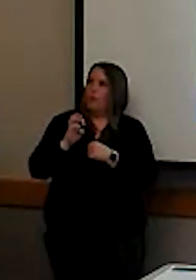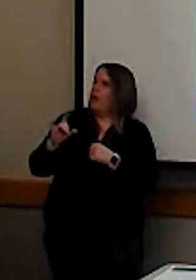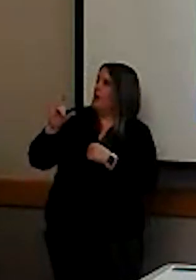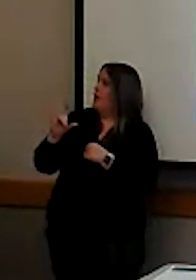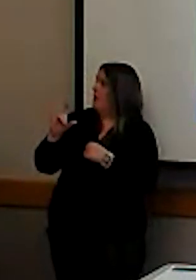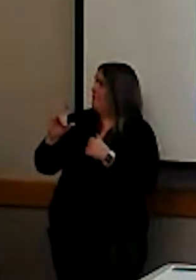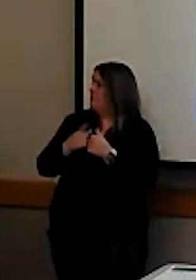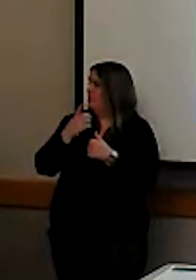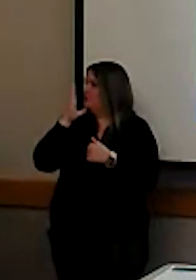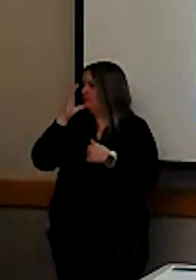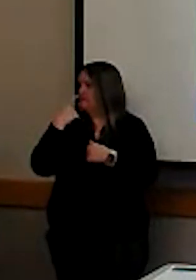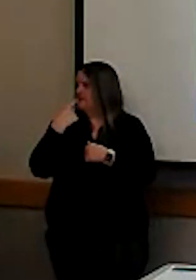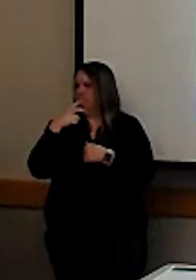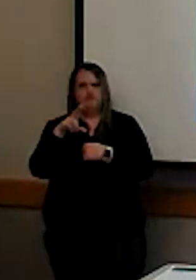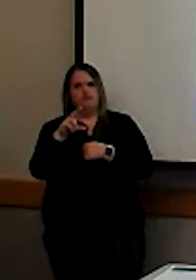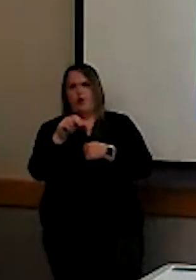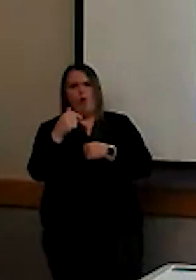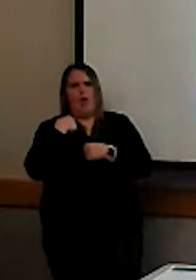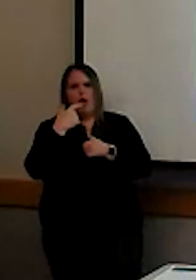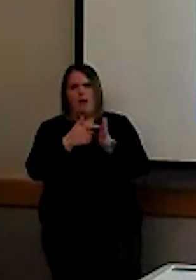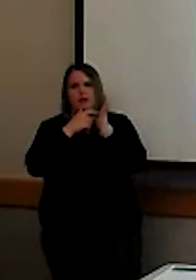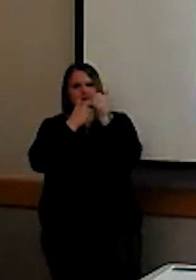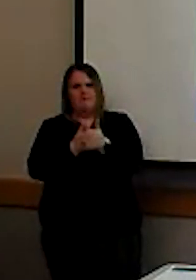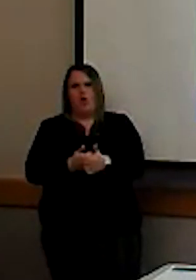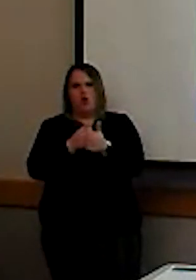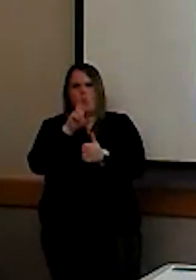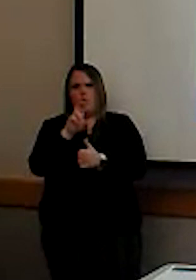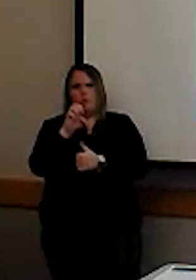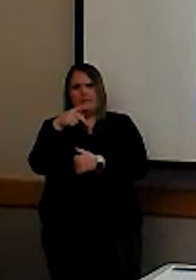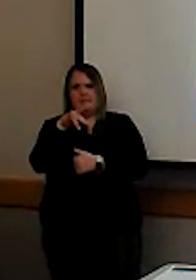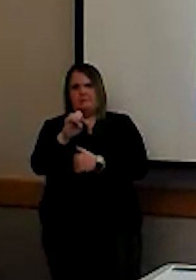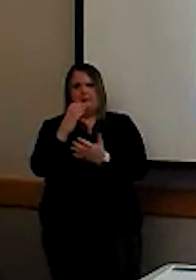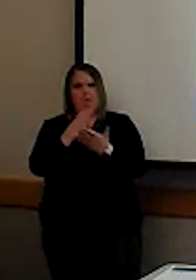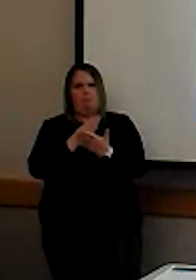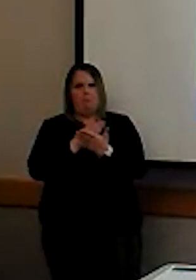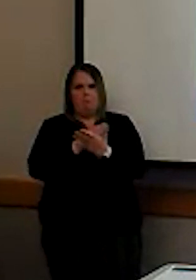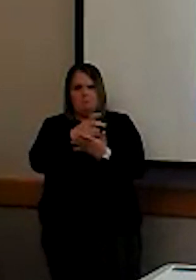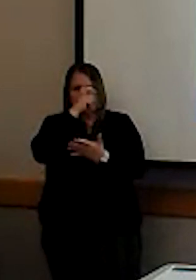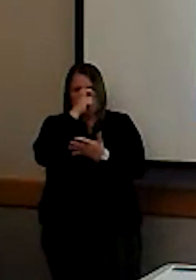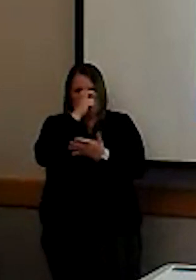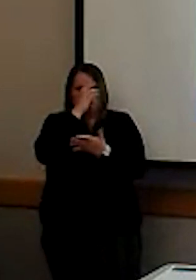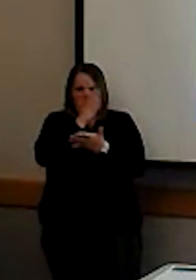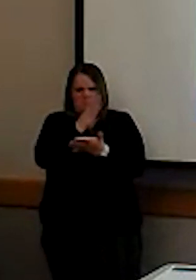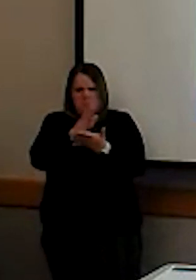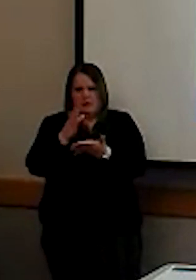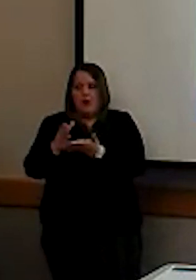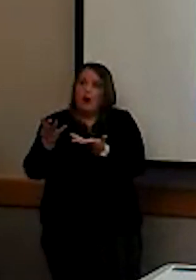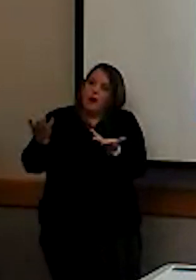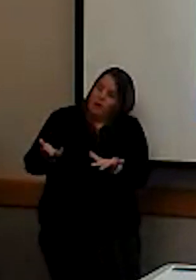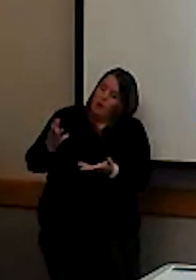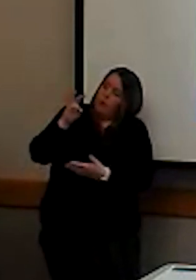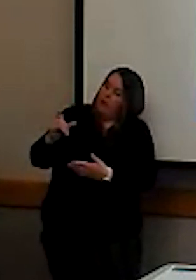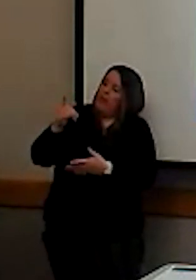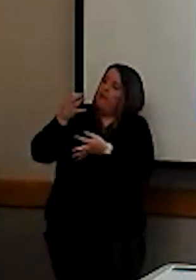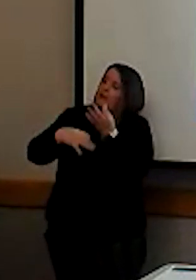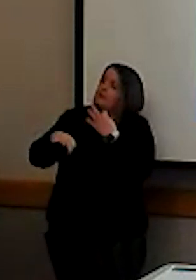Well, at first it was like, no, I have to follow the recipe, right? Then I would say, well, okay,